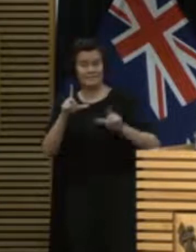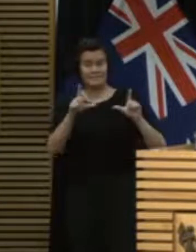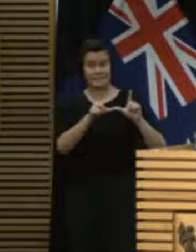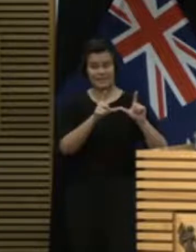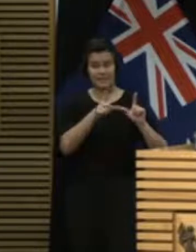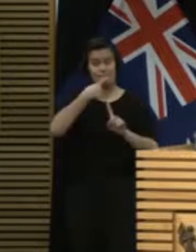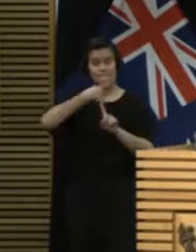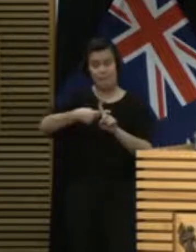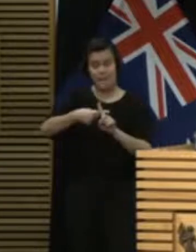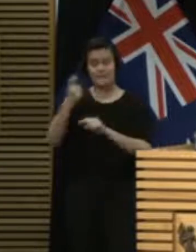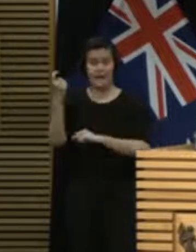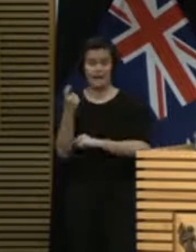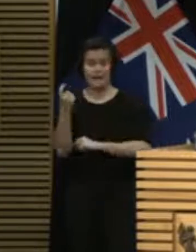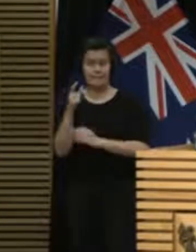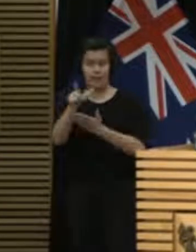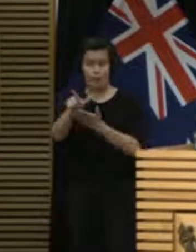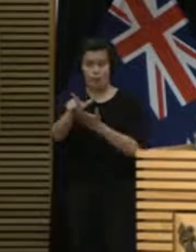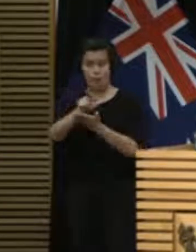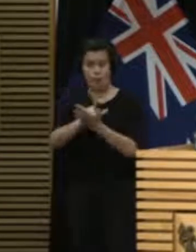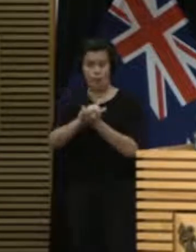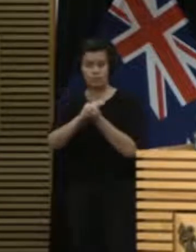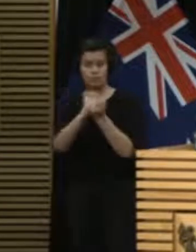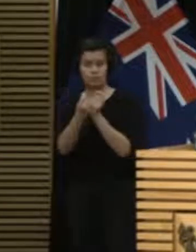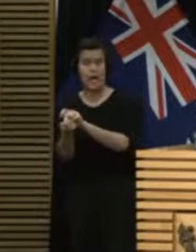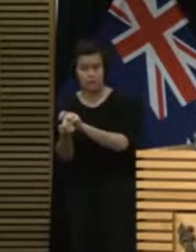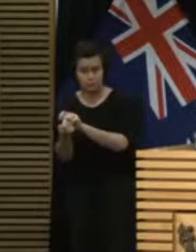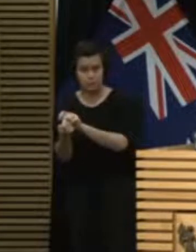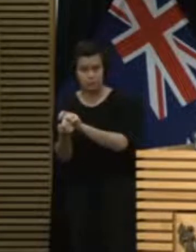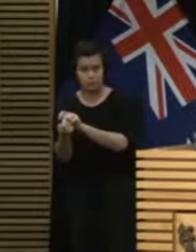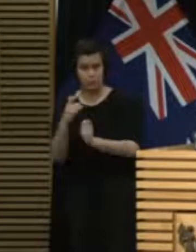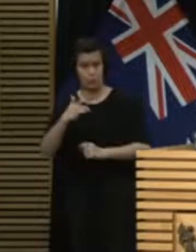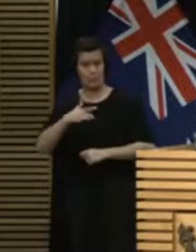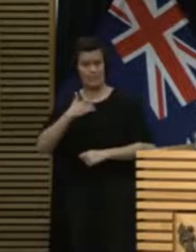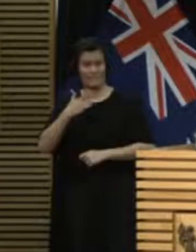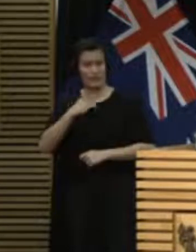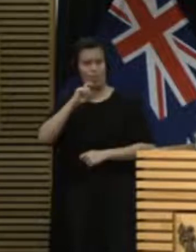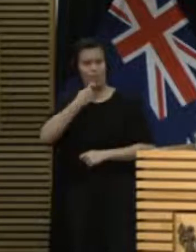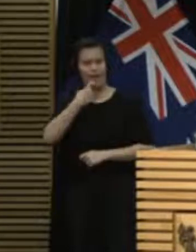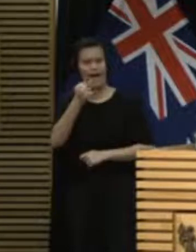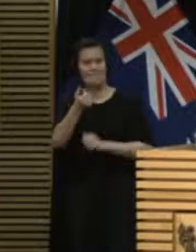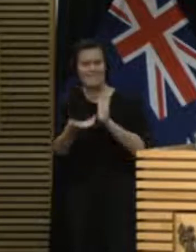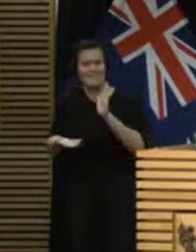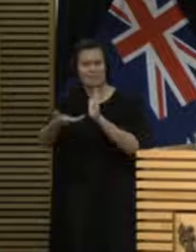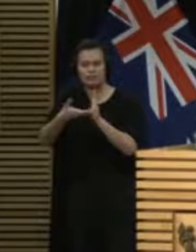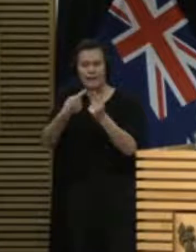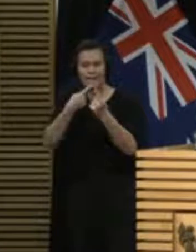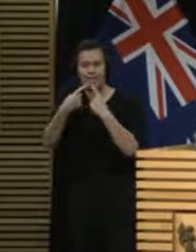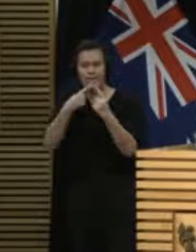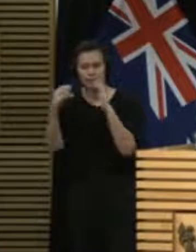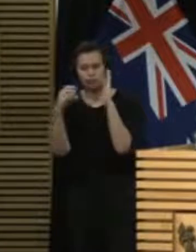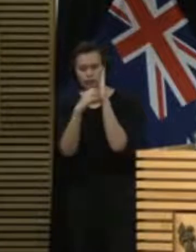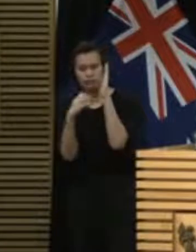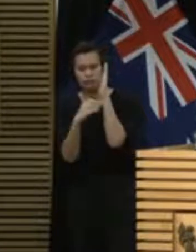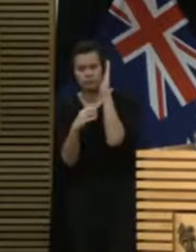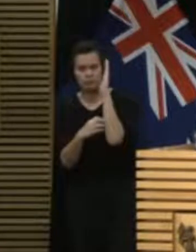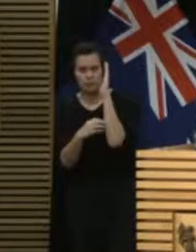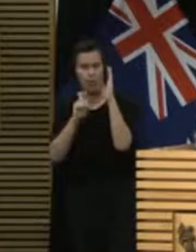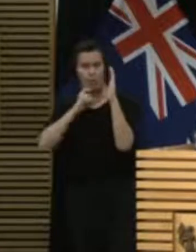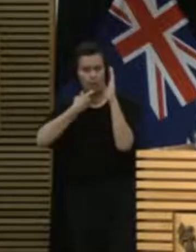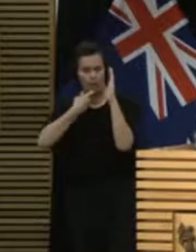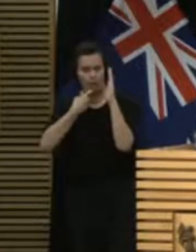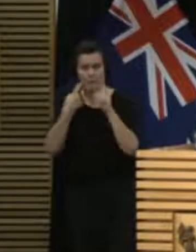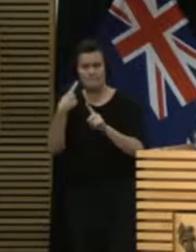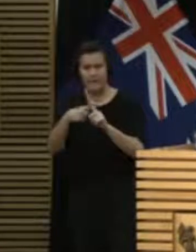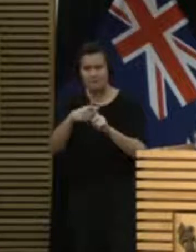law changes to enact the mandates will have sunset clauses? And also, will the law changes